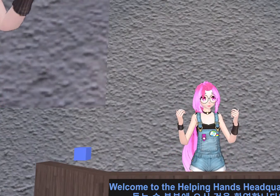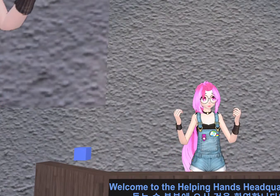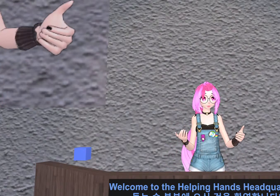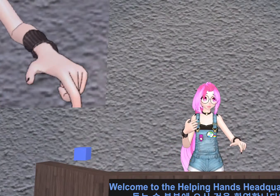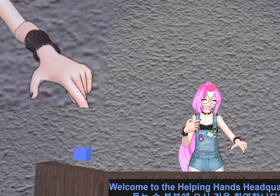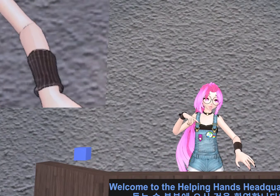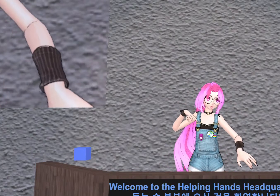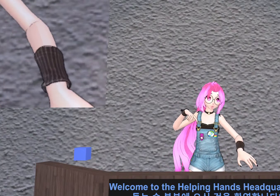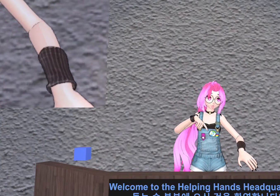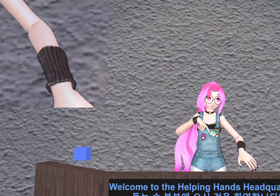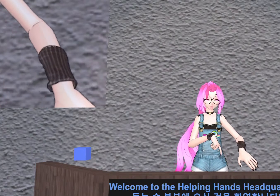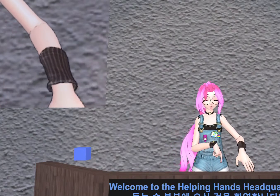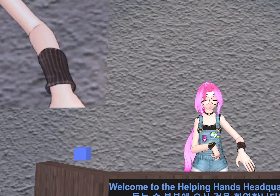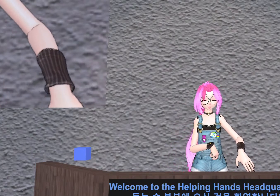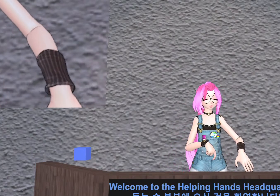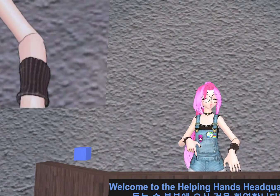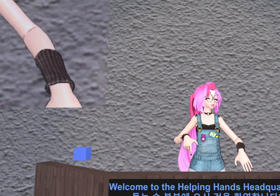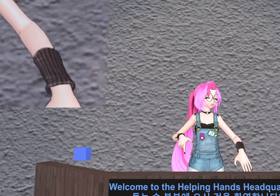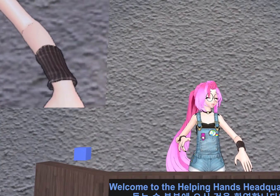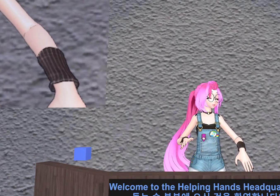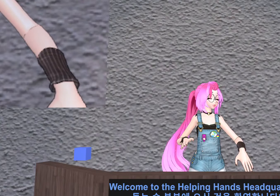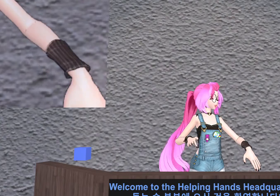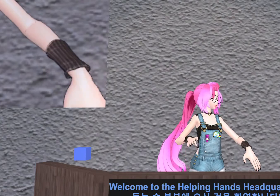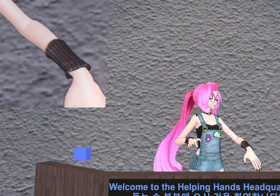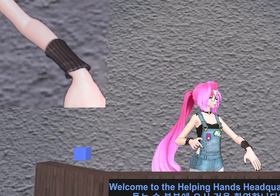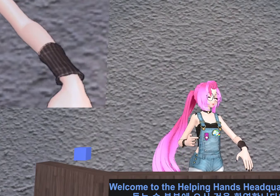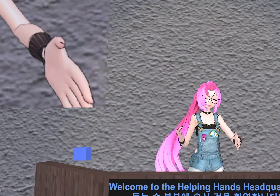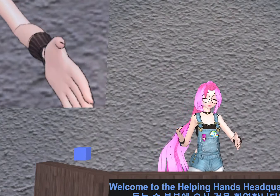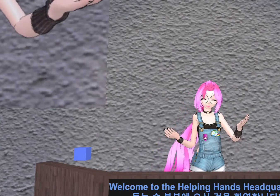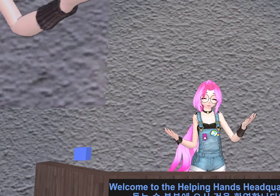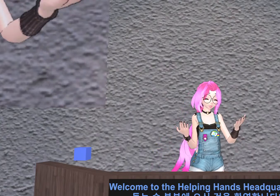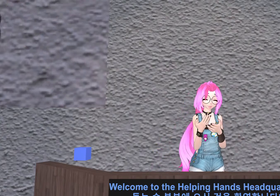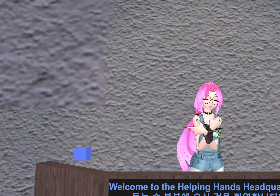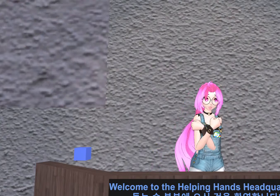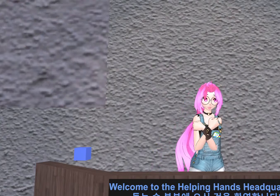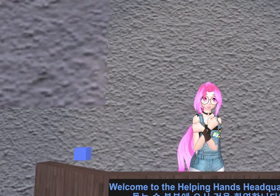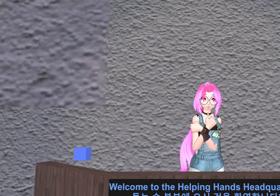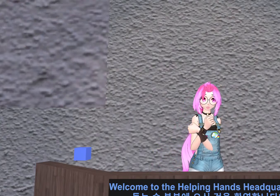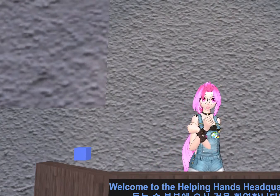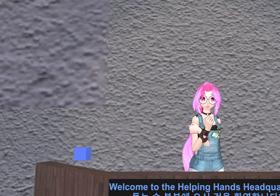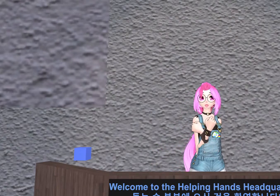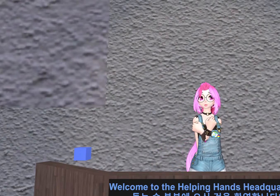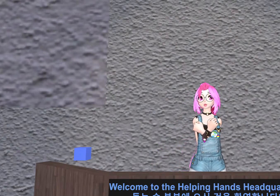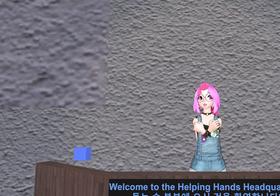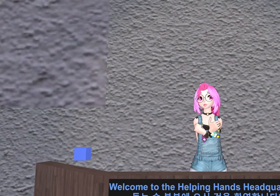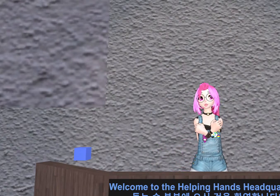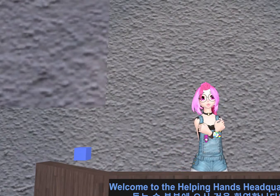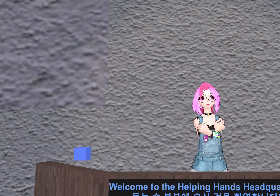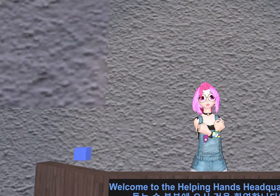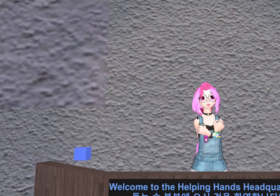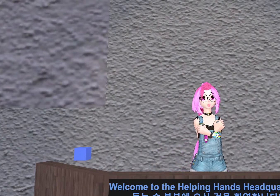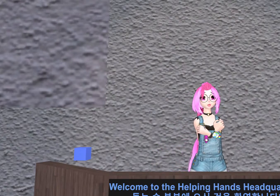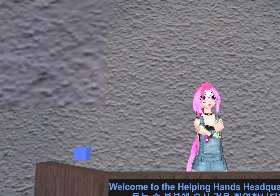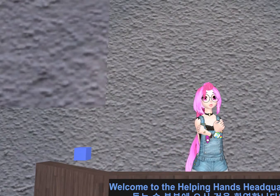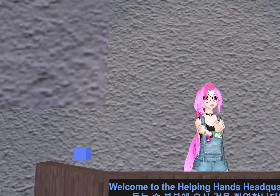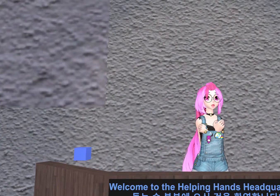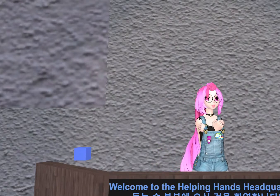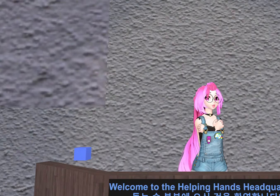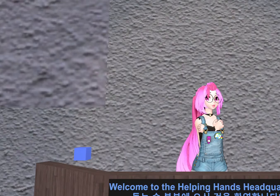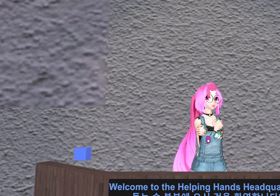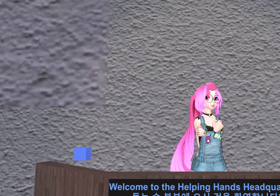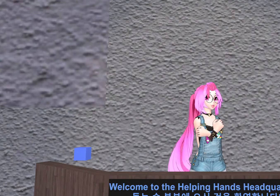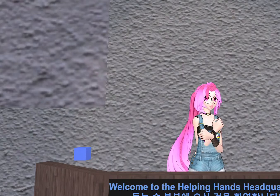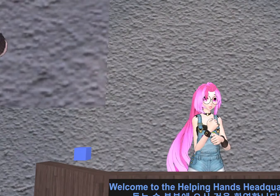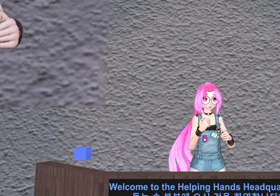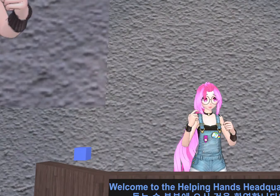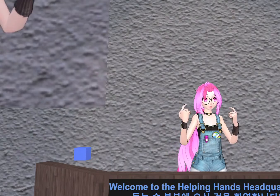Queen is a drag queen. Yep. Another good one to know is just love. This whole month is